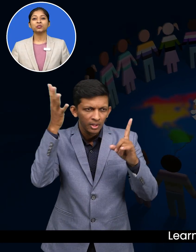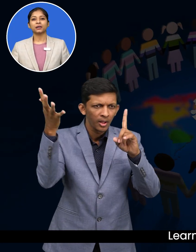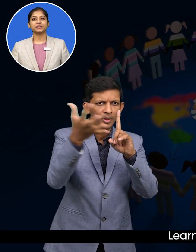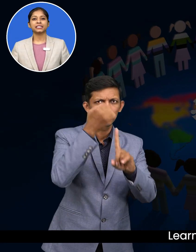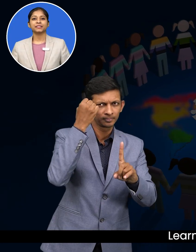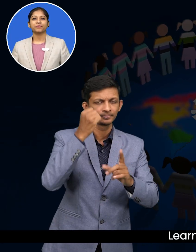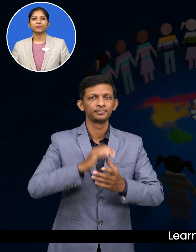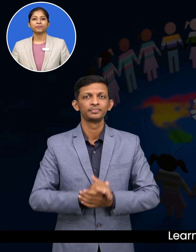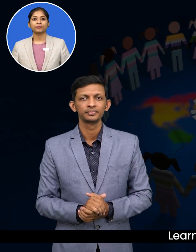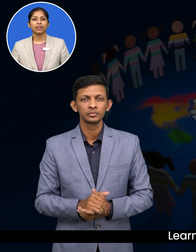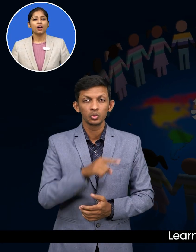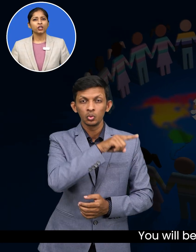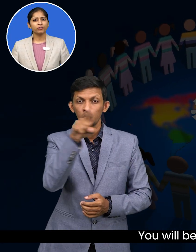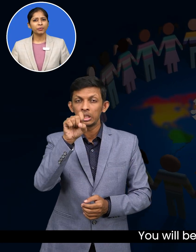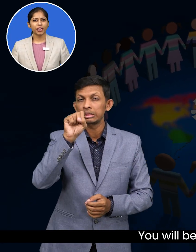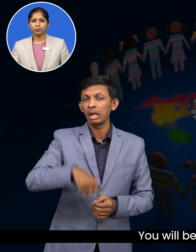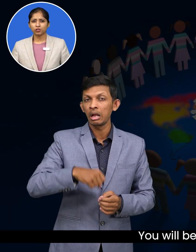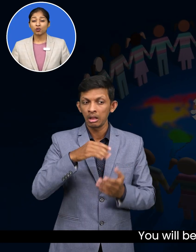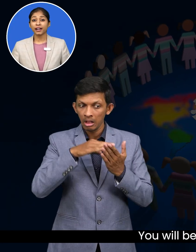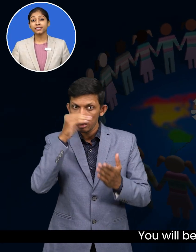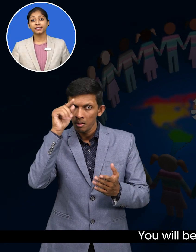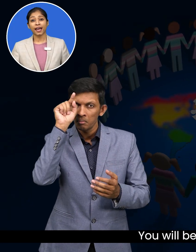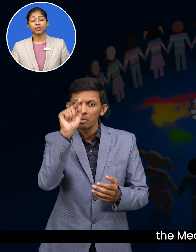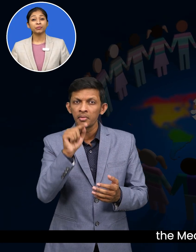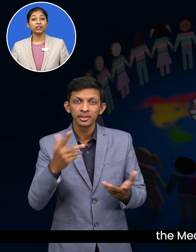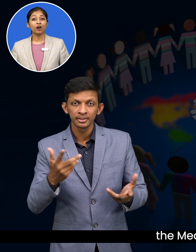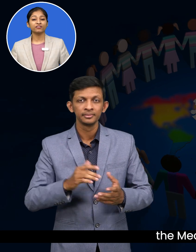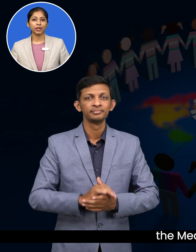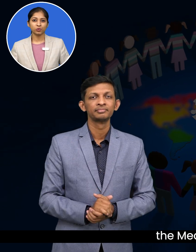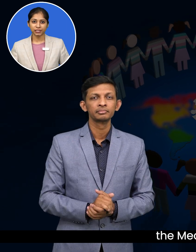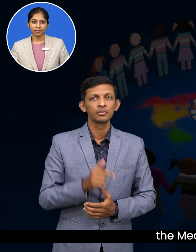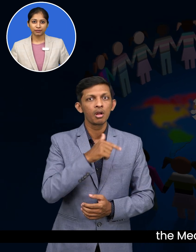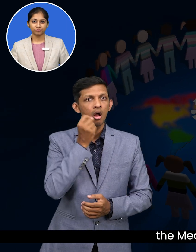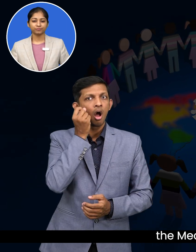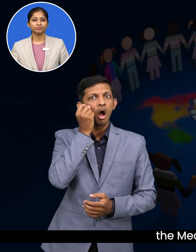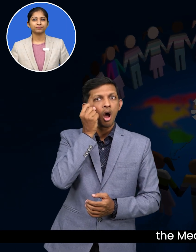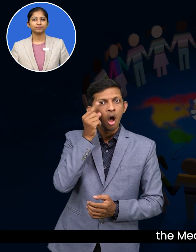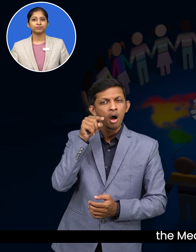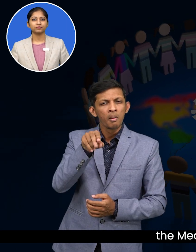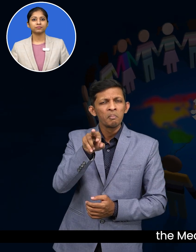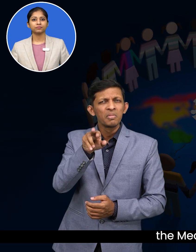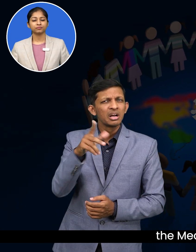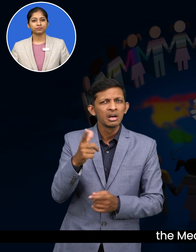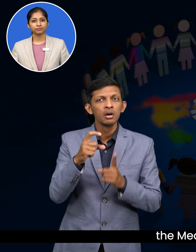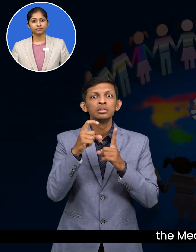Learning outcomes. You will be able to understand the meaning of diversity.